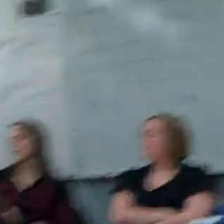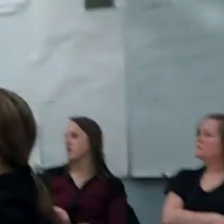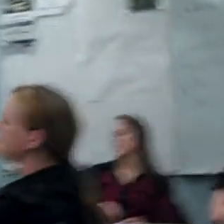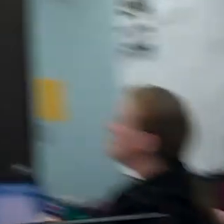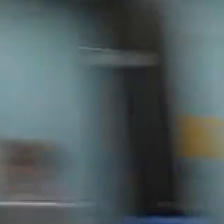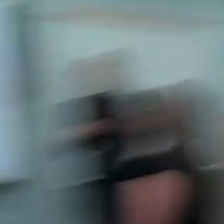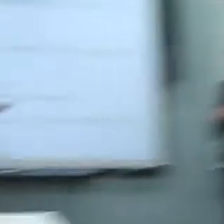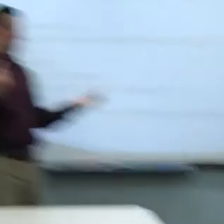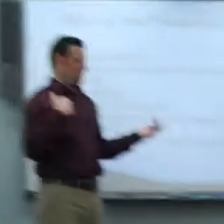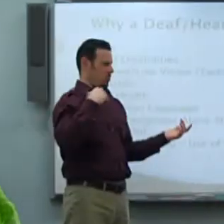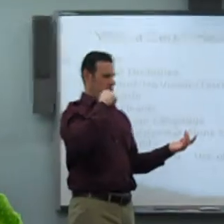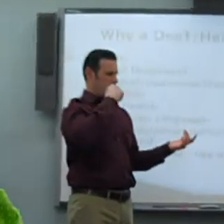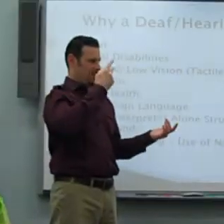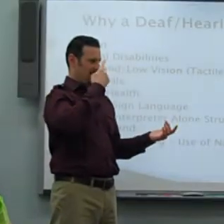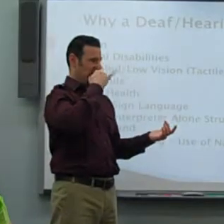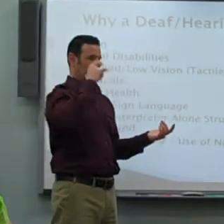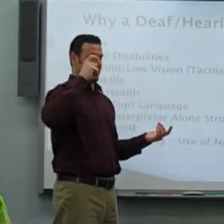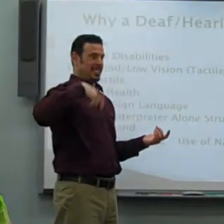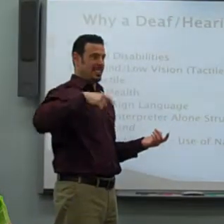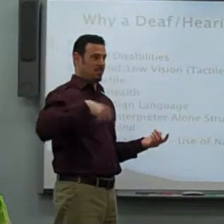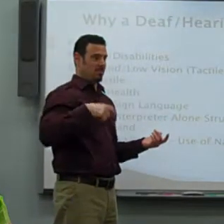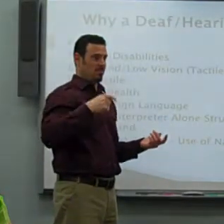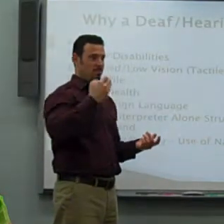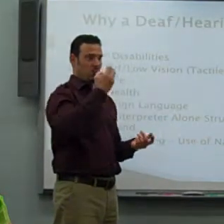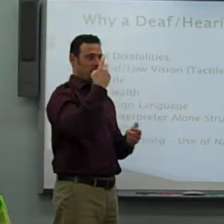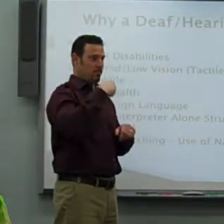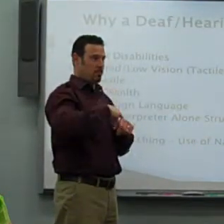I think there maybe been a few times